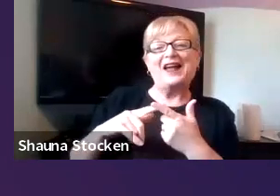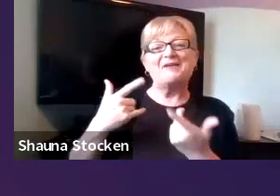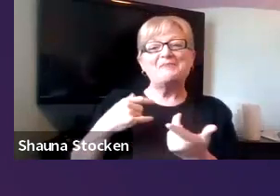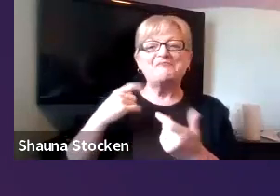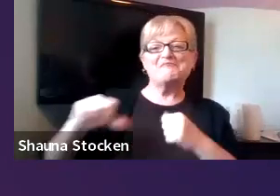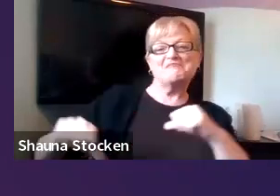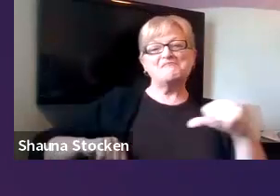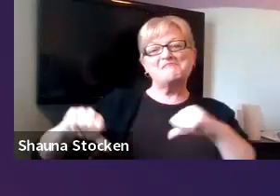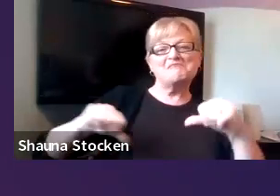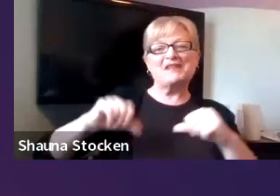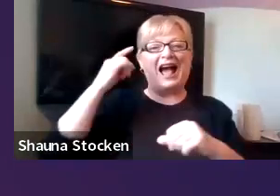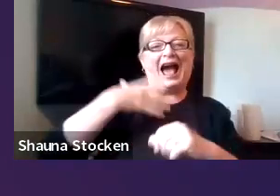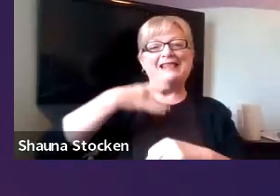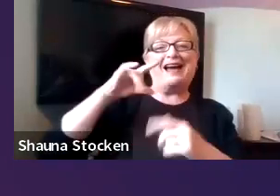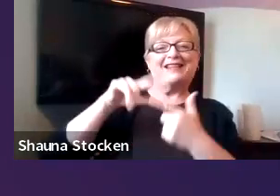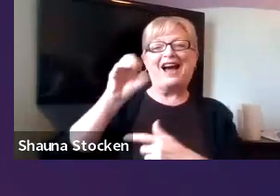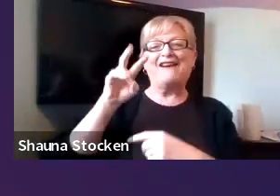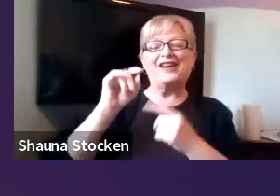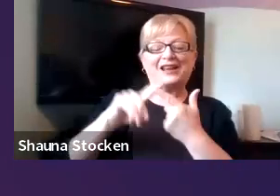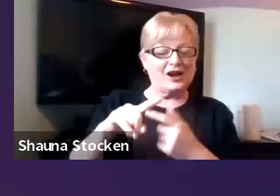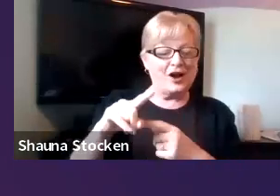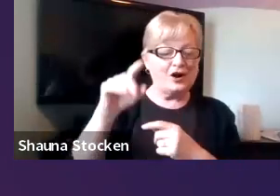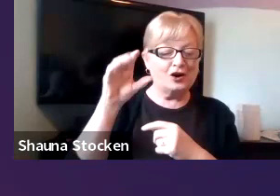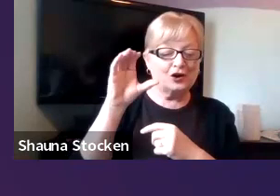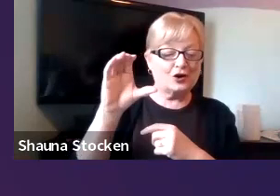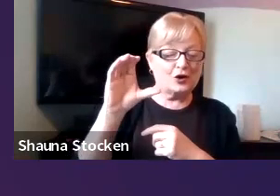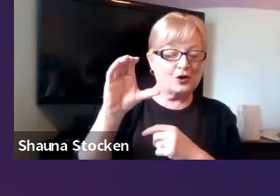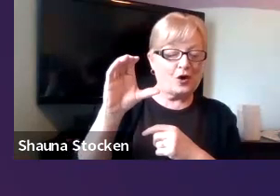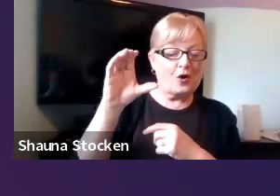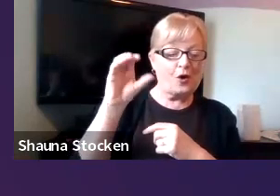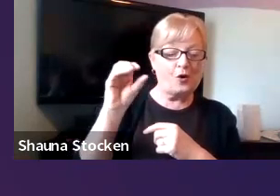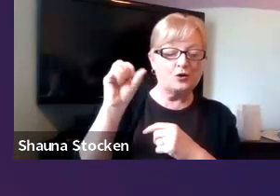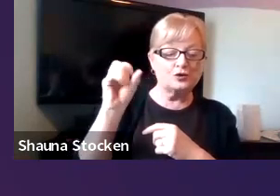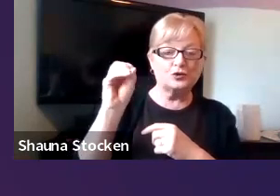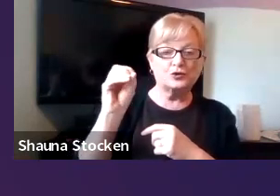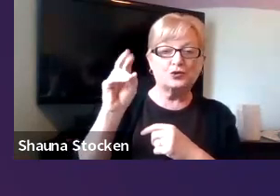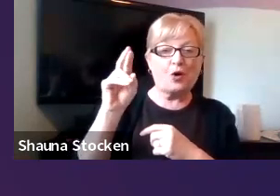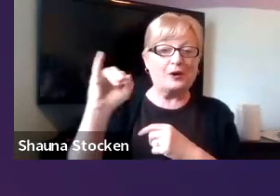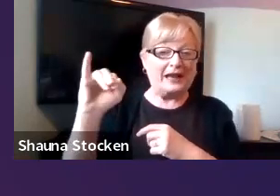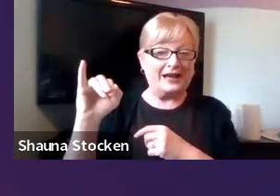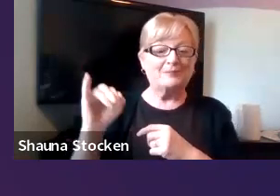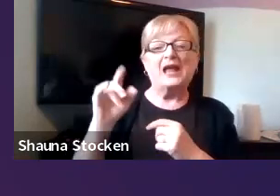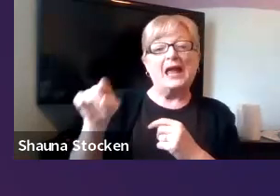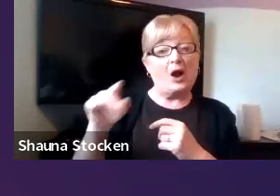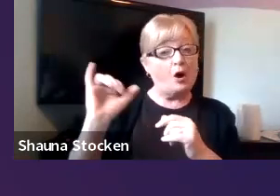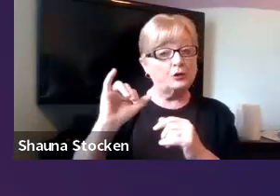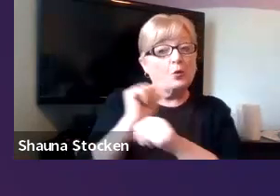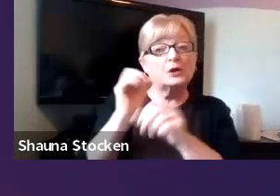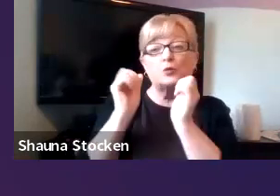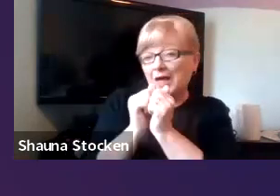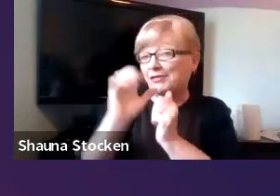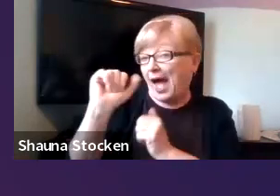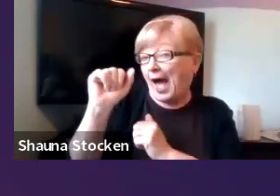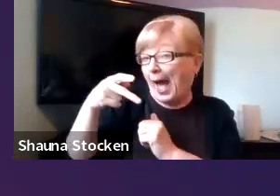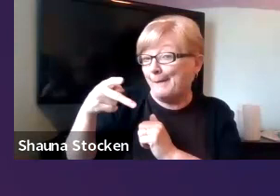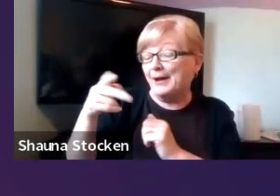called the Cosori, Cosori. My oven also works with an app, but it additionally